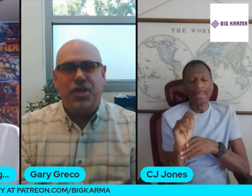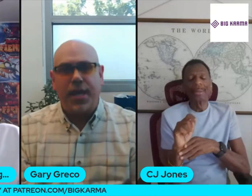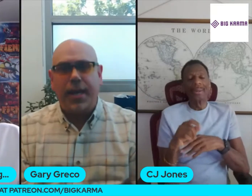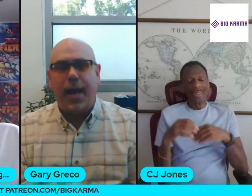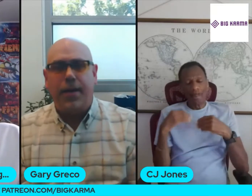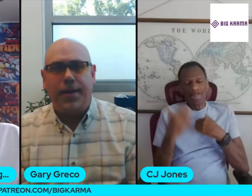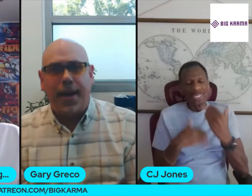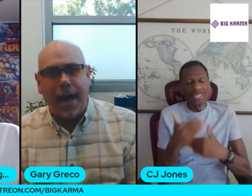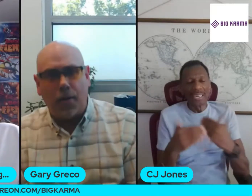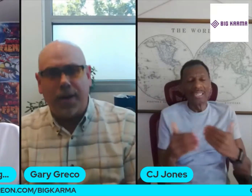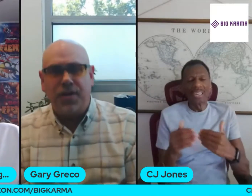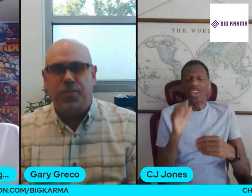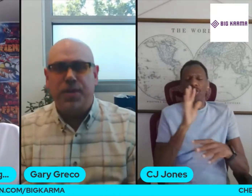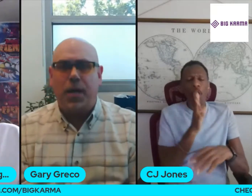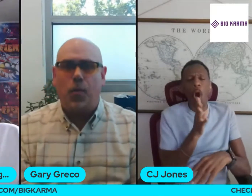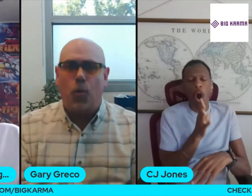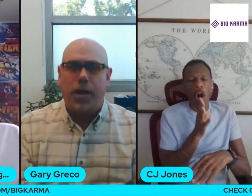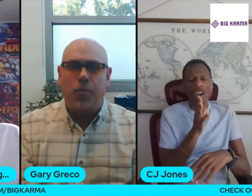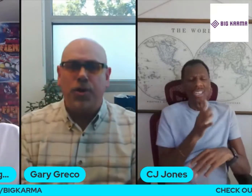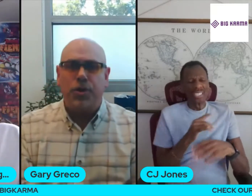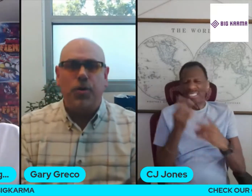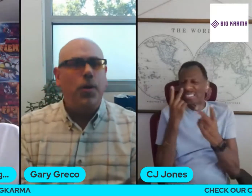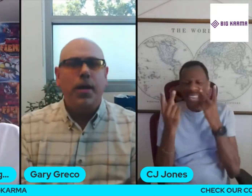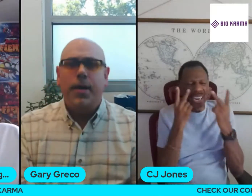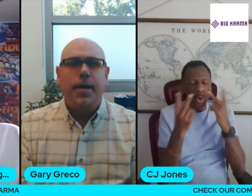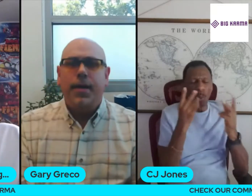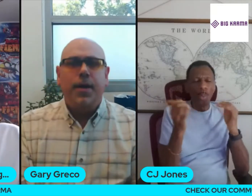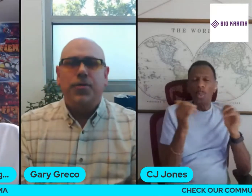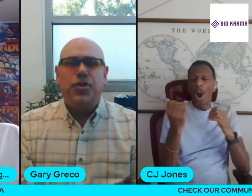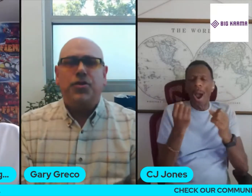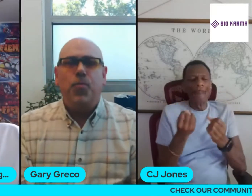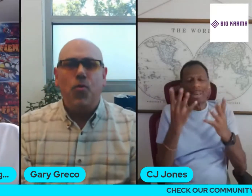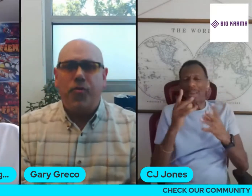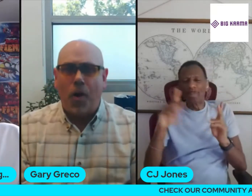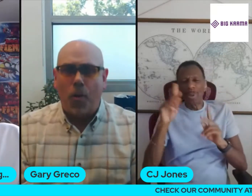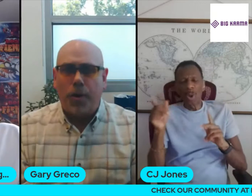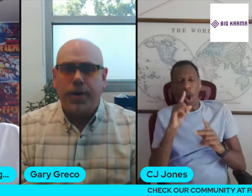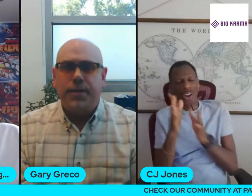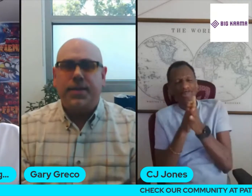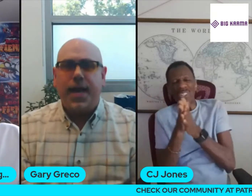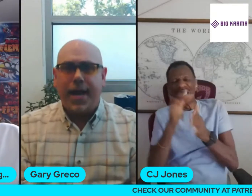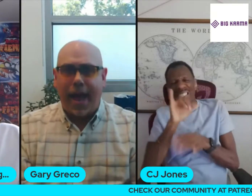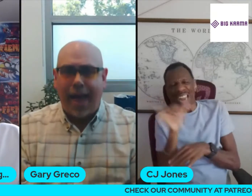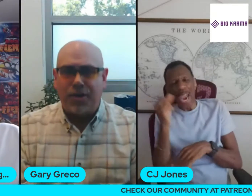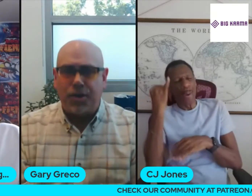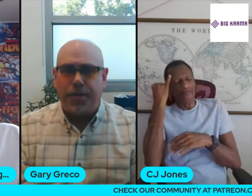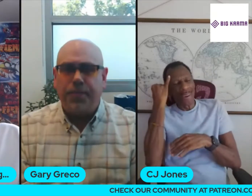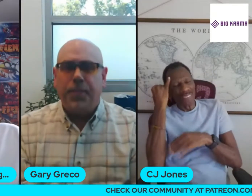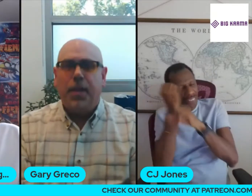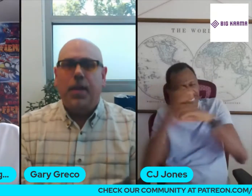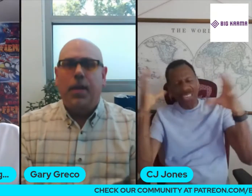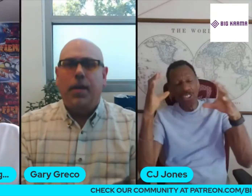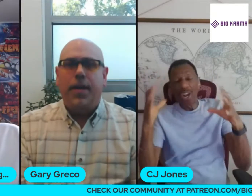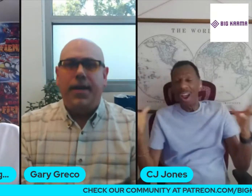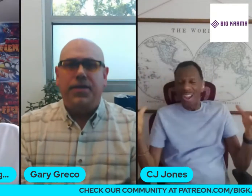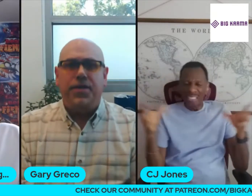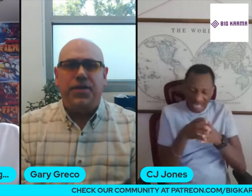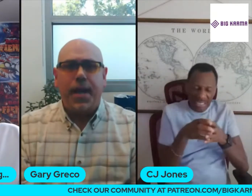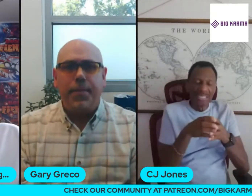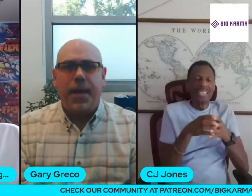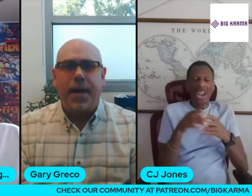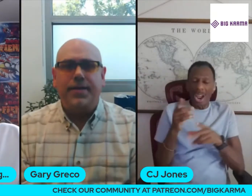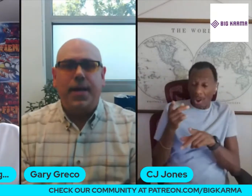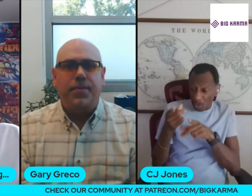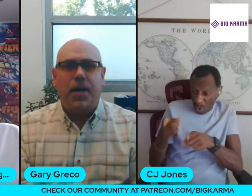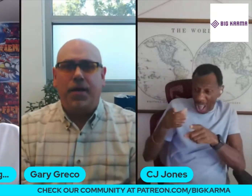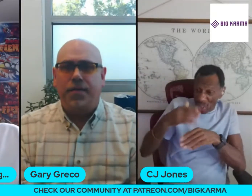and just think, how can this be done? What can we do? Just move forward. Take action. It's the